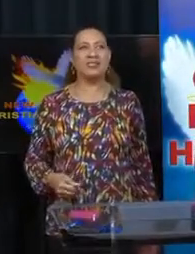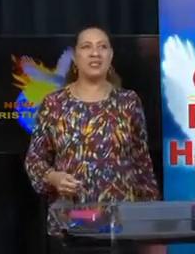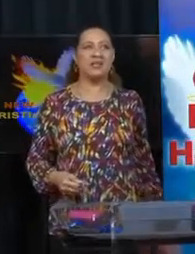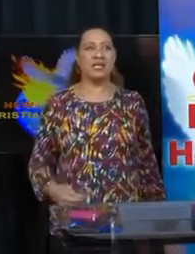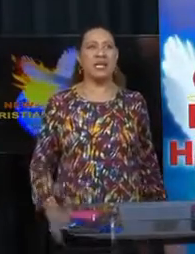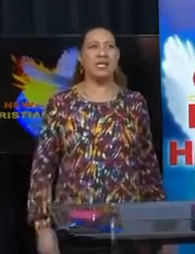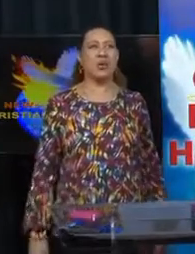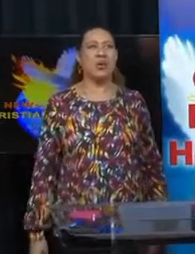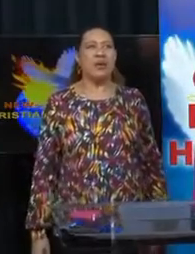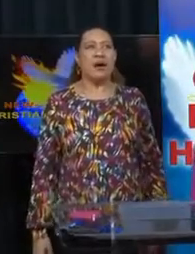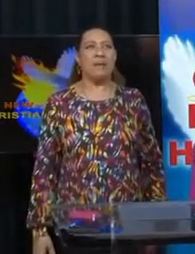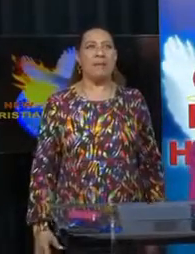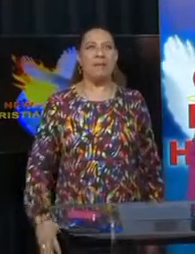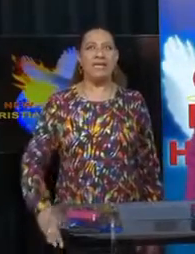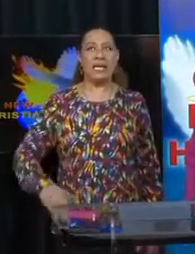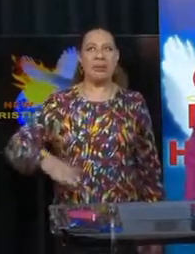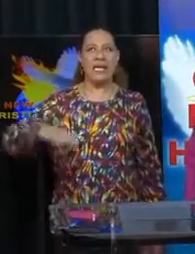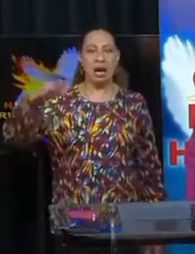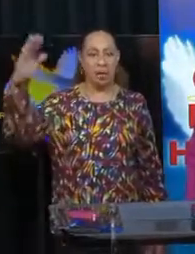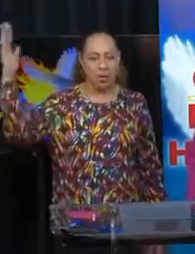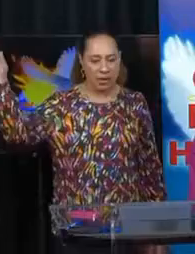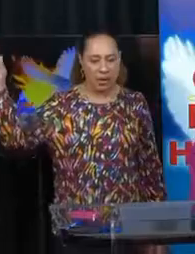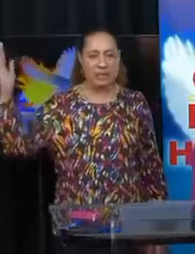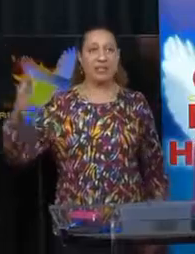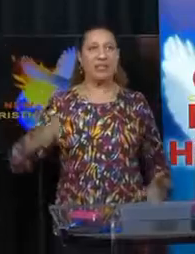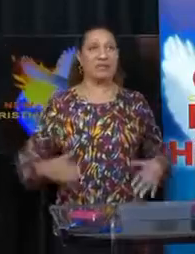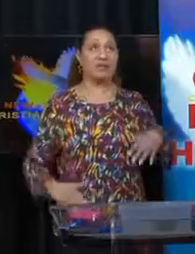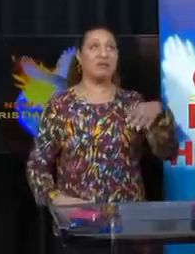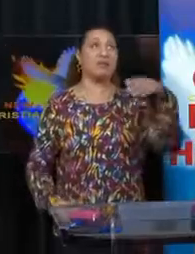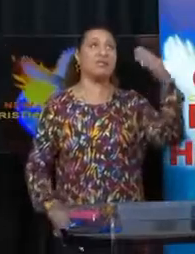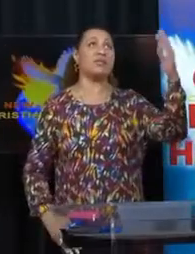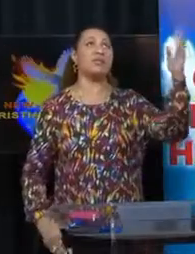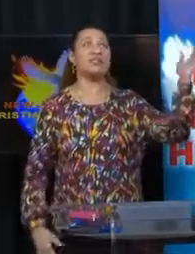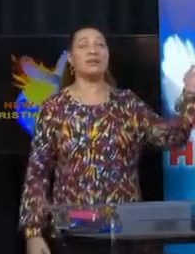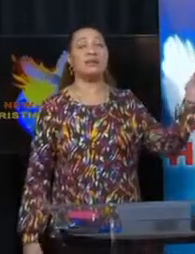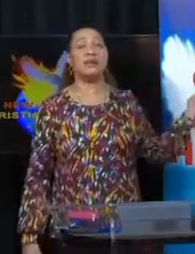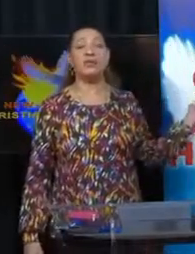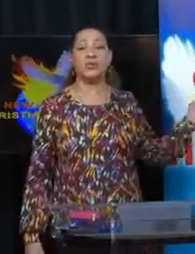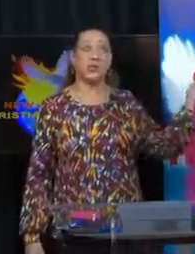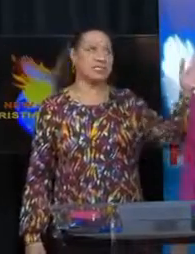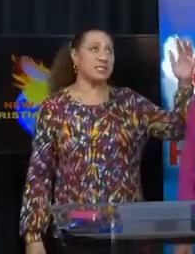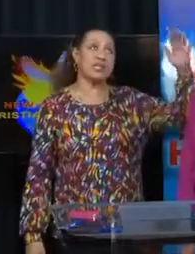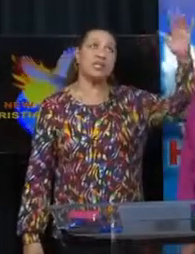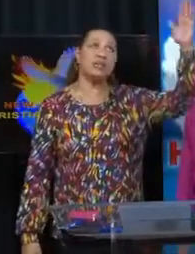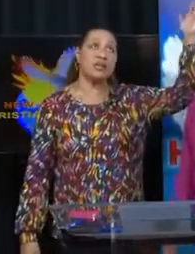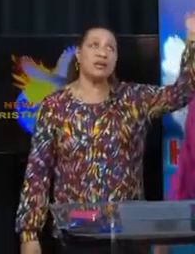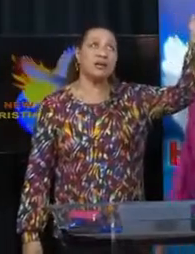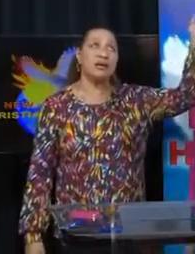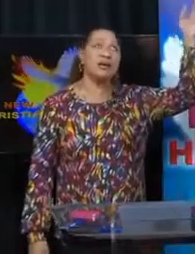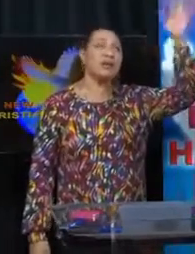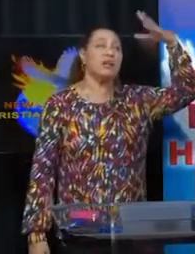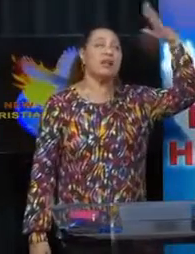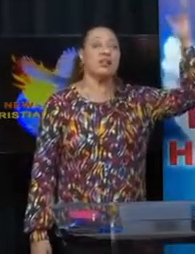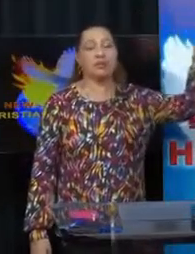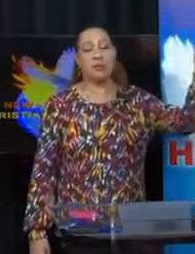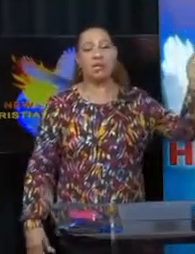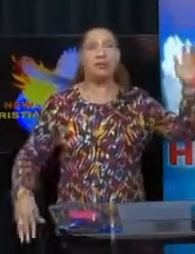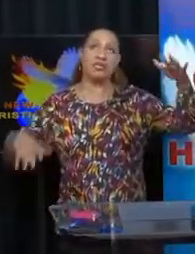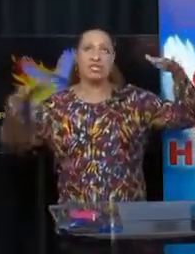end of the day, you know I was up in a living Yeah, we kura what on a back of a company to start Okay, it's a second That's No, like you're lucky and because you've reached